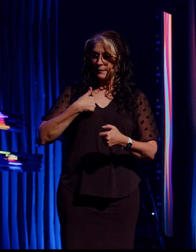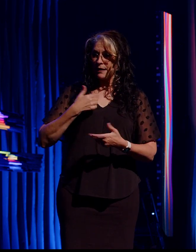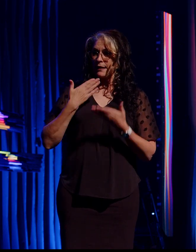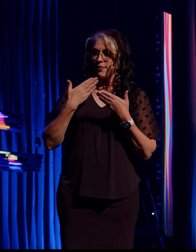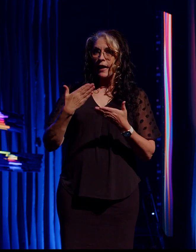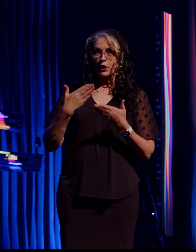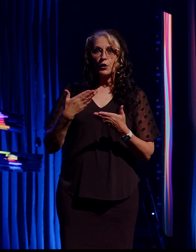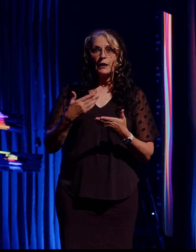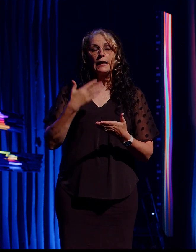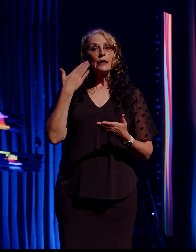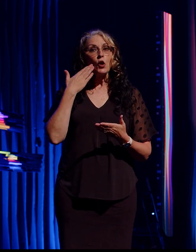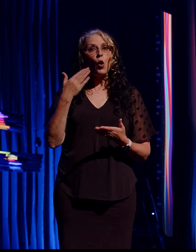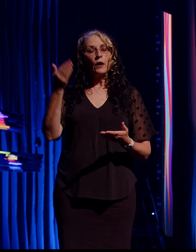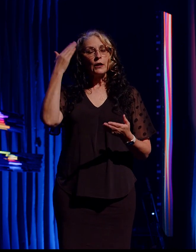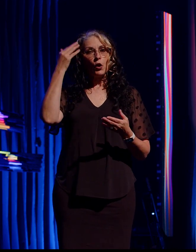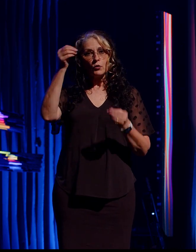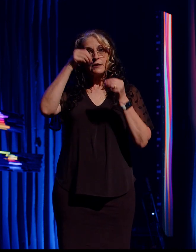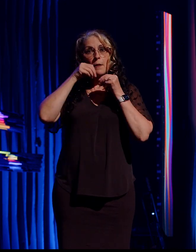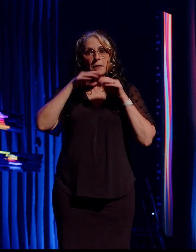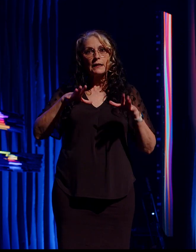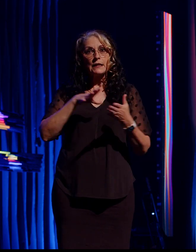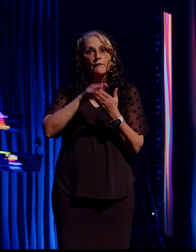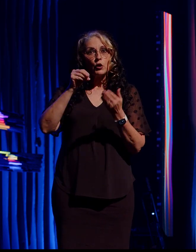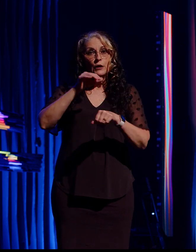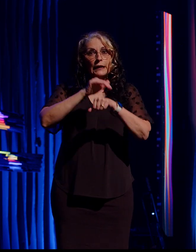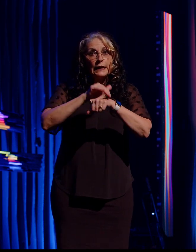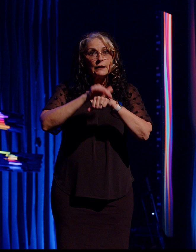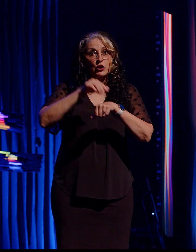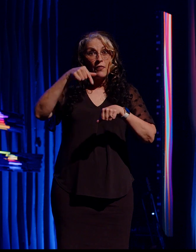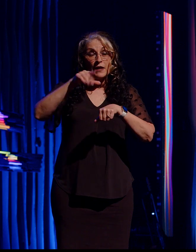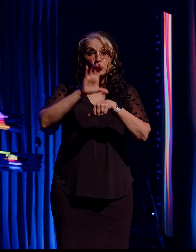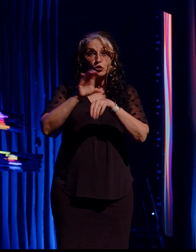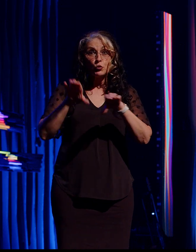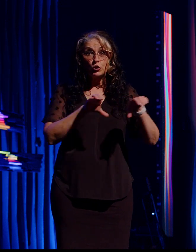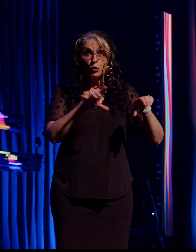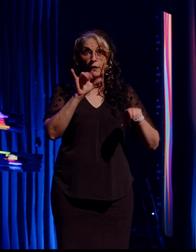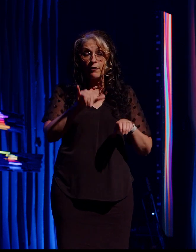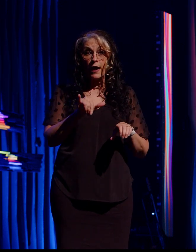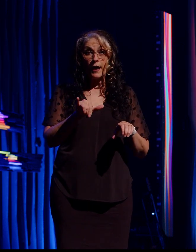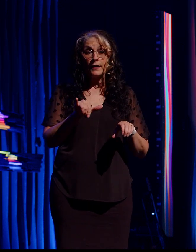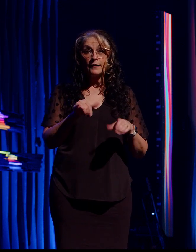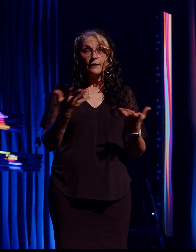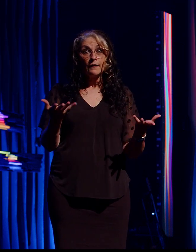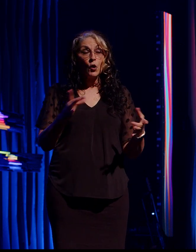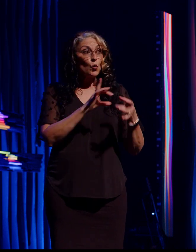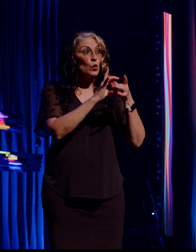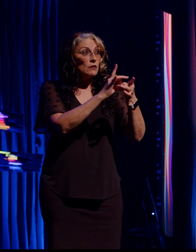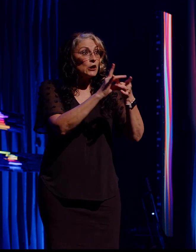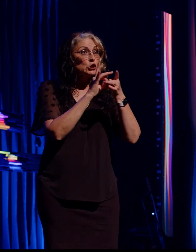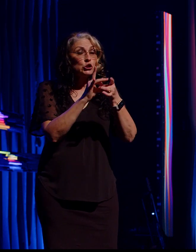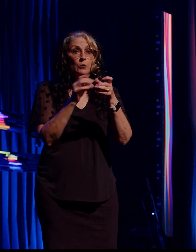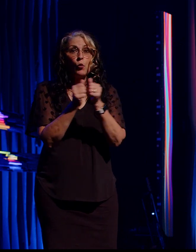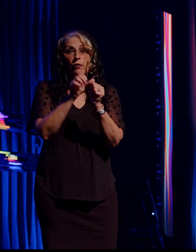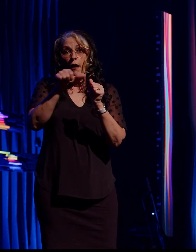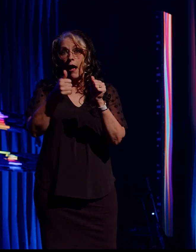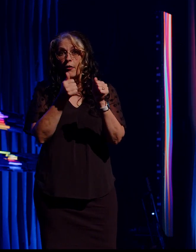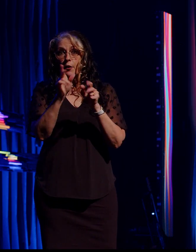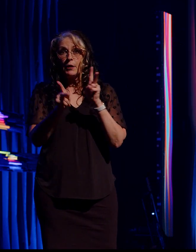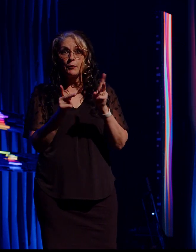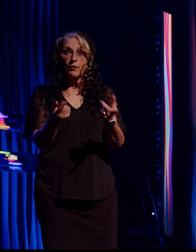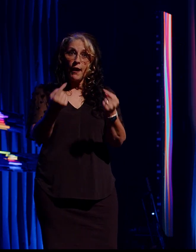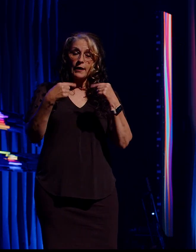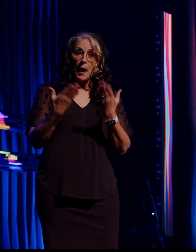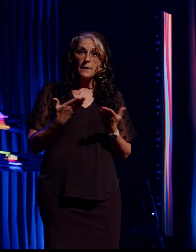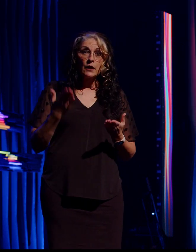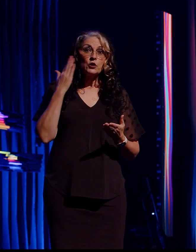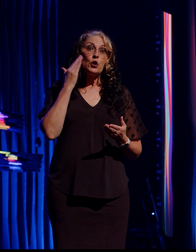lot," because he knows the blessing of just learning English. And we're doing it here at the church so they can also make relationships with other people who go here and maybe come to